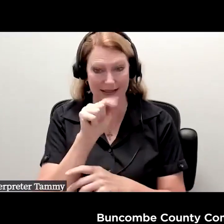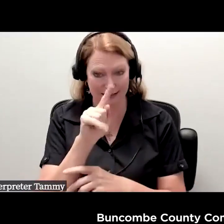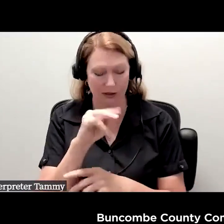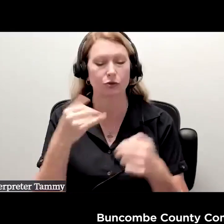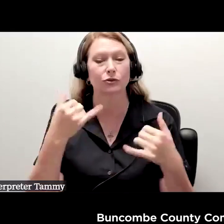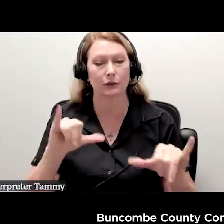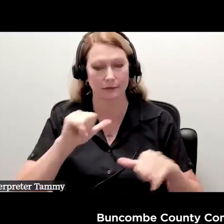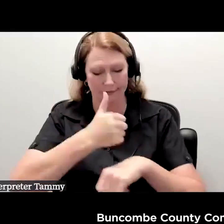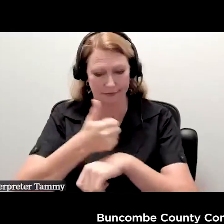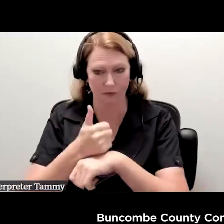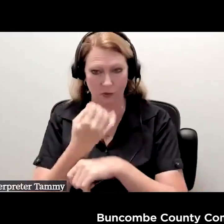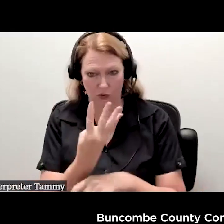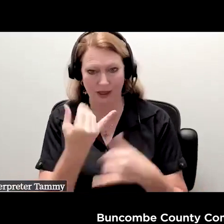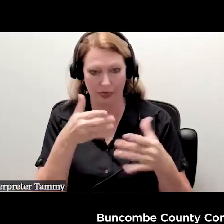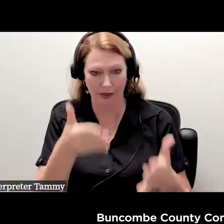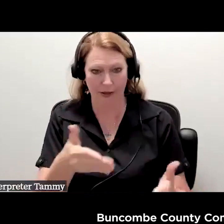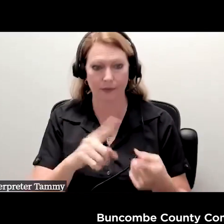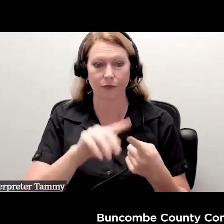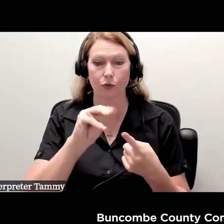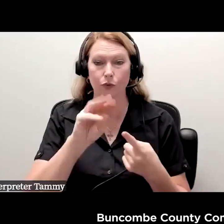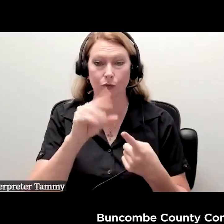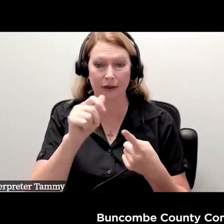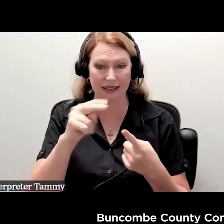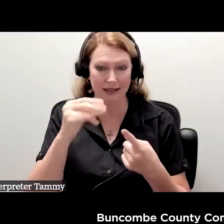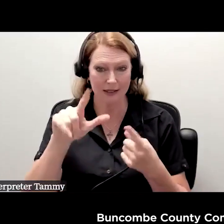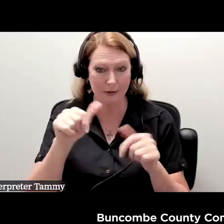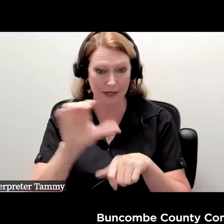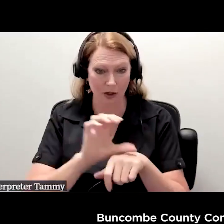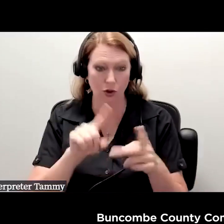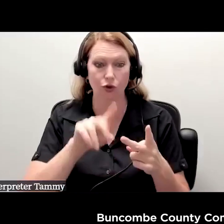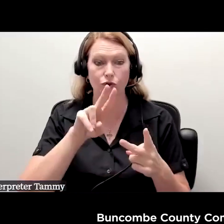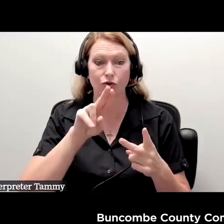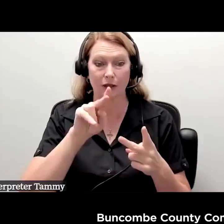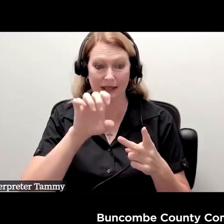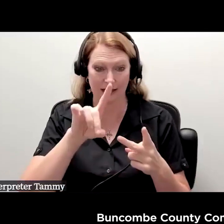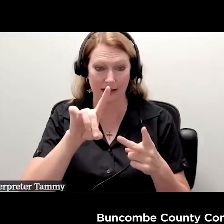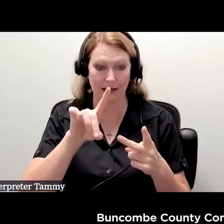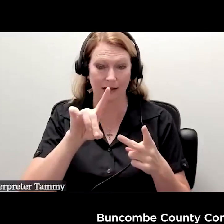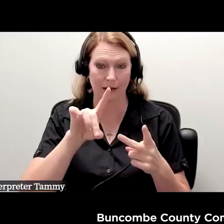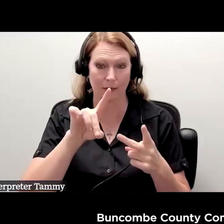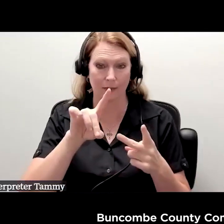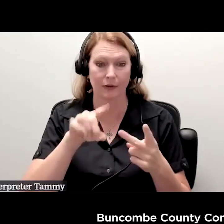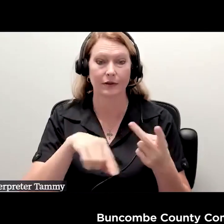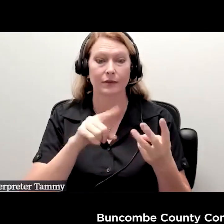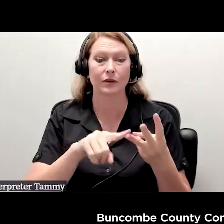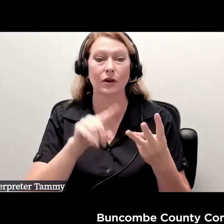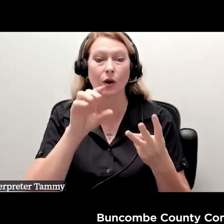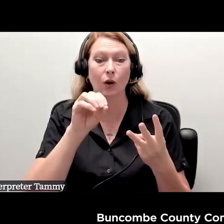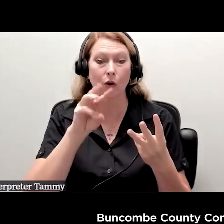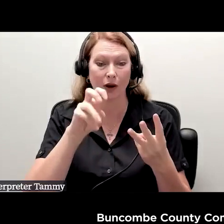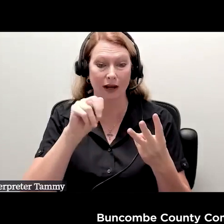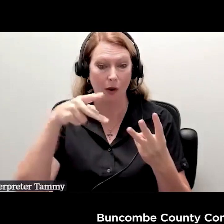in our community at Morgan Hill Baptist Church, Bethel United Methodist, Owen Pool,